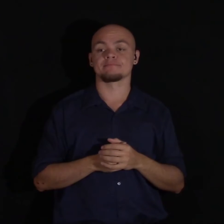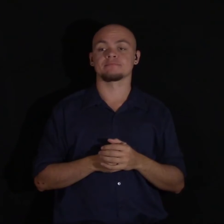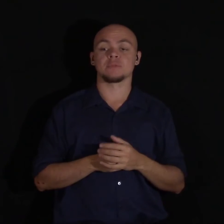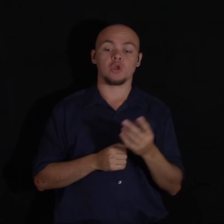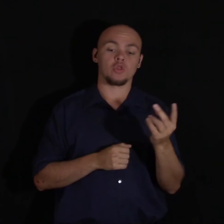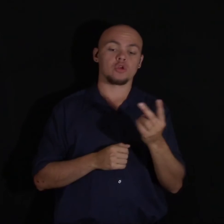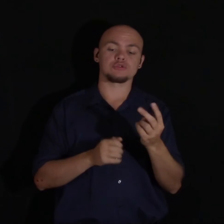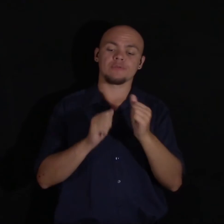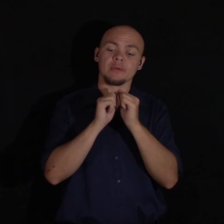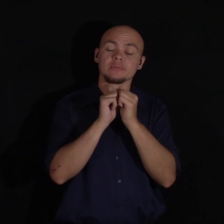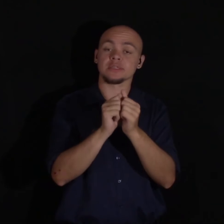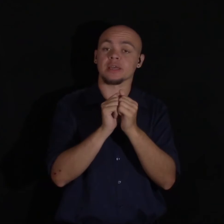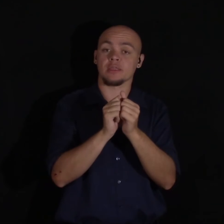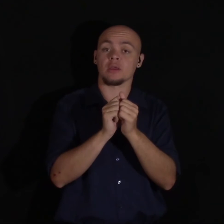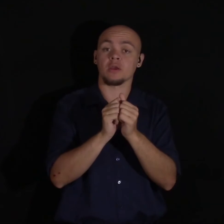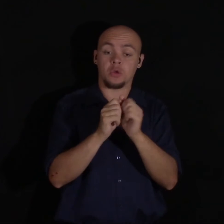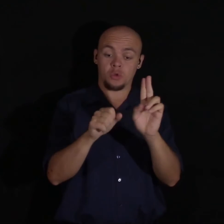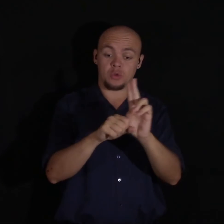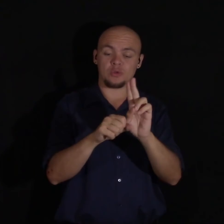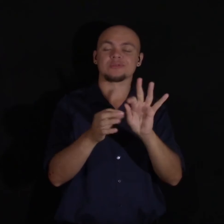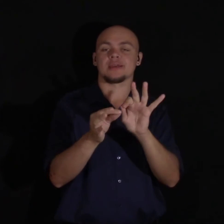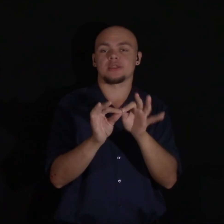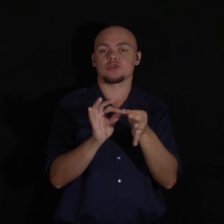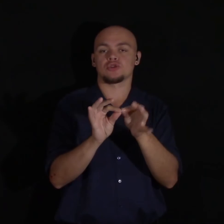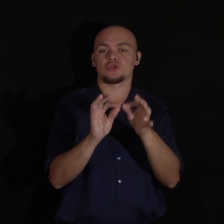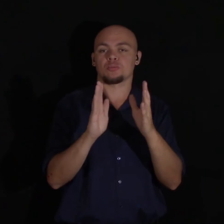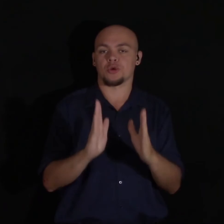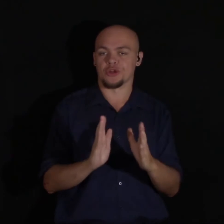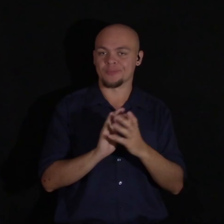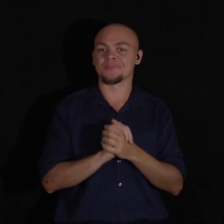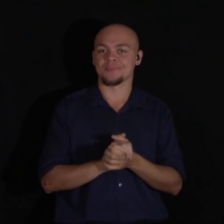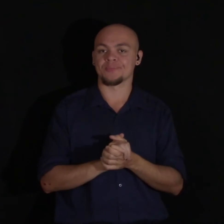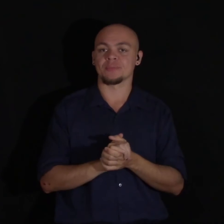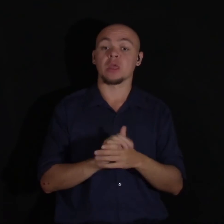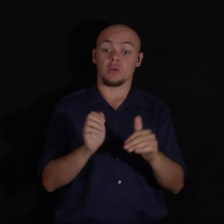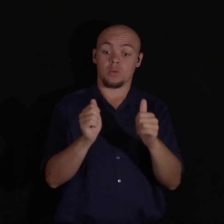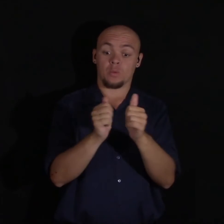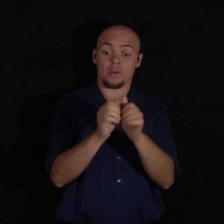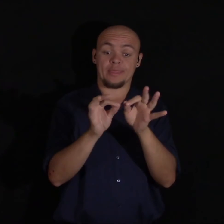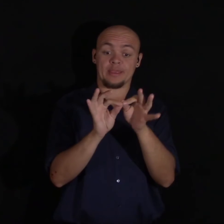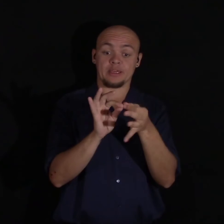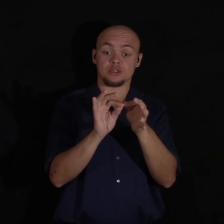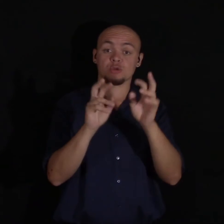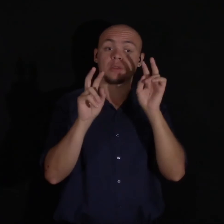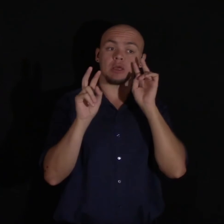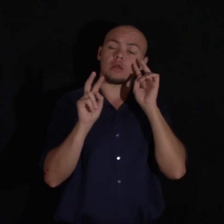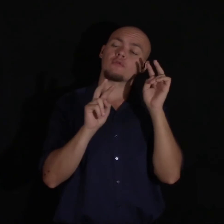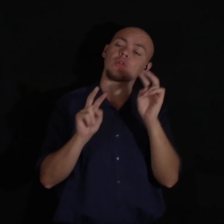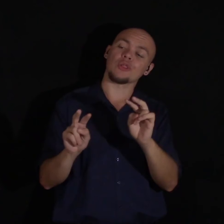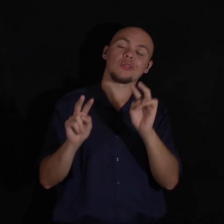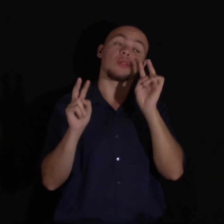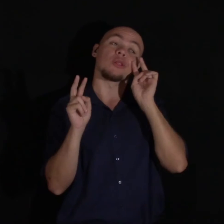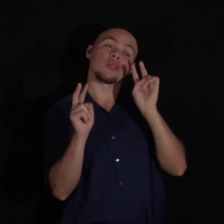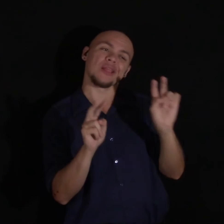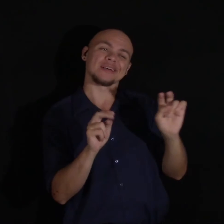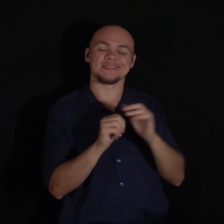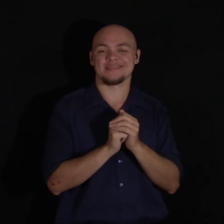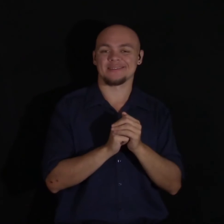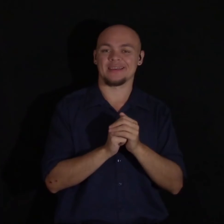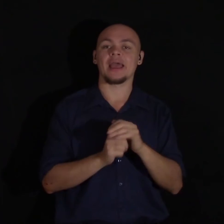the means of an interpreter, and sometimes with the interpretation of looks, and Safie sang to him the divine airs